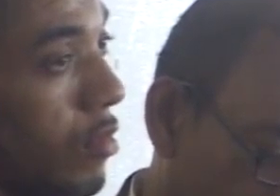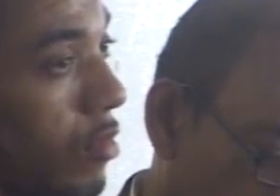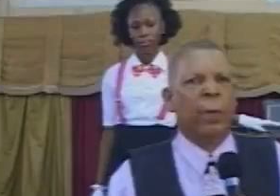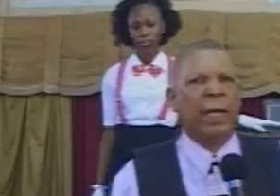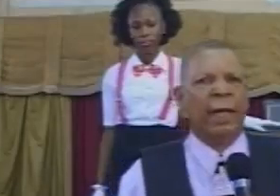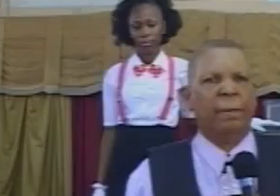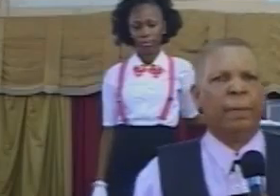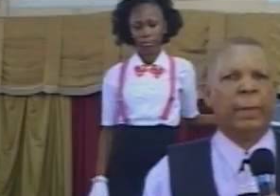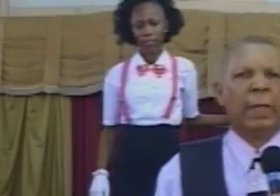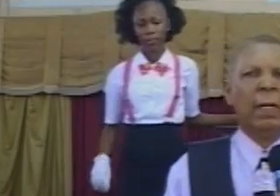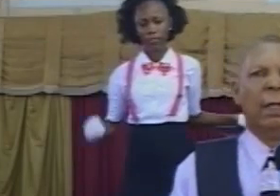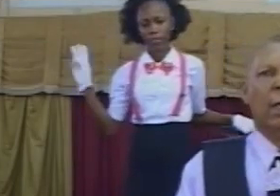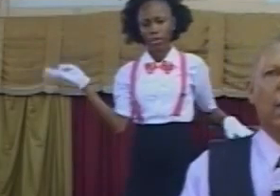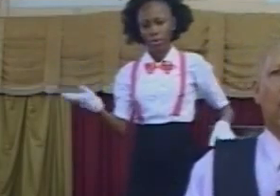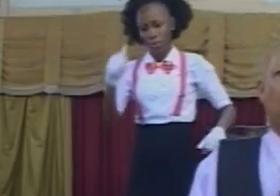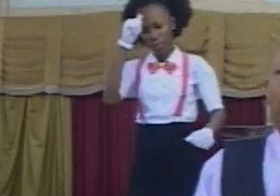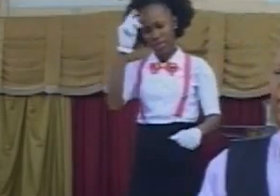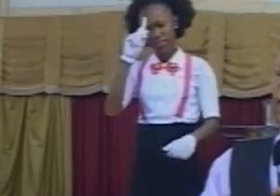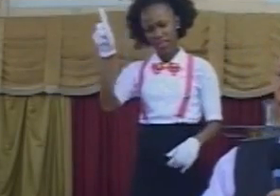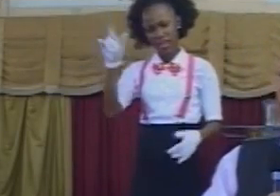We think we can